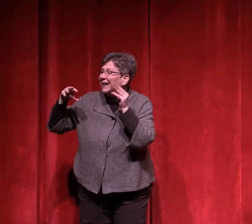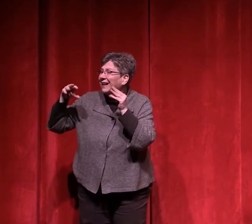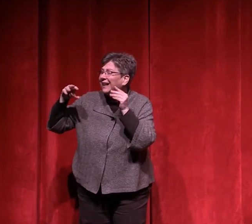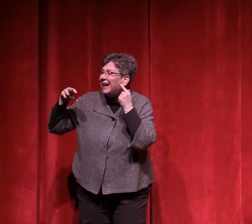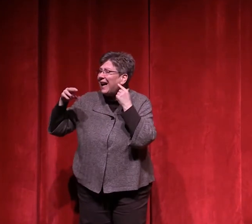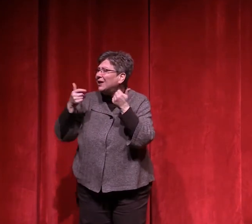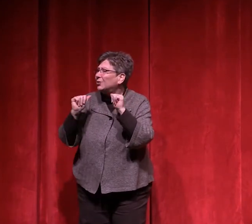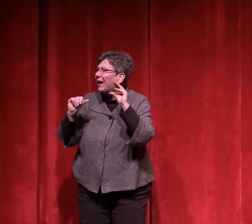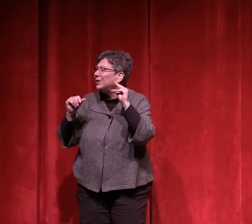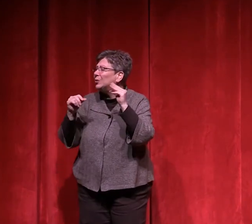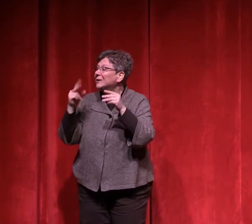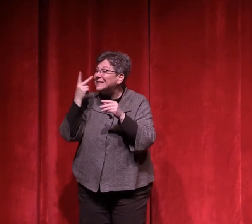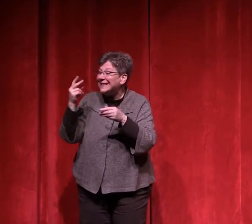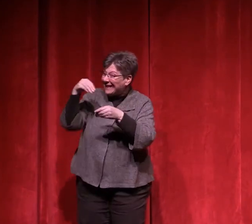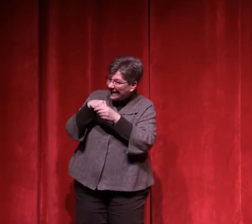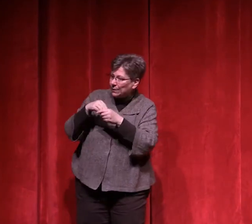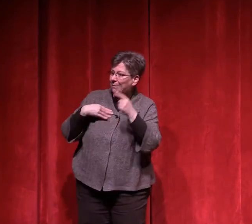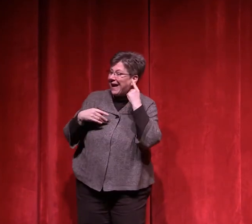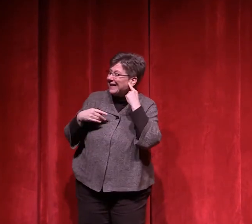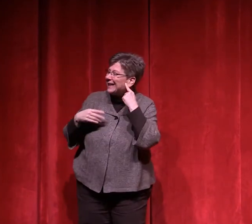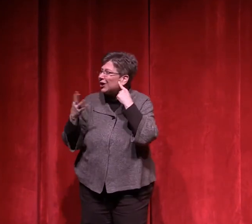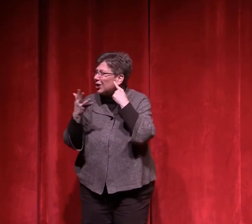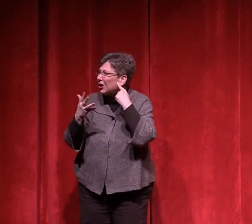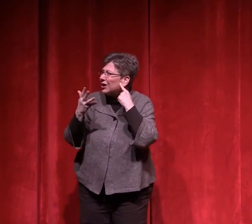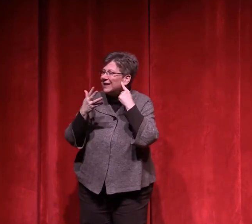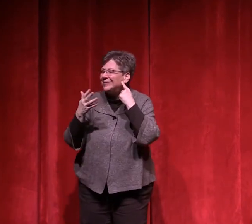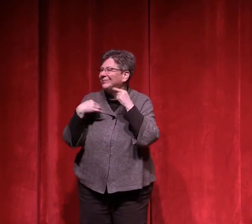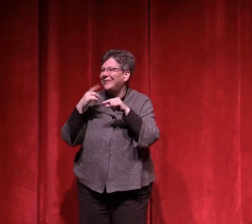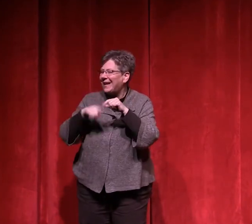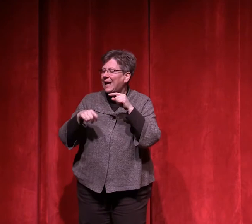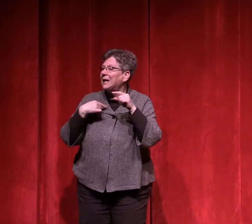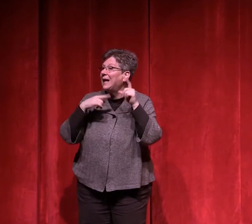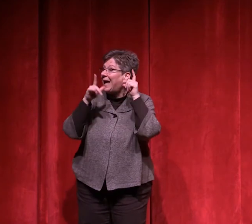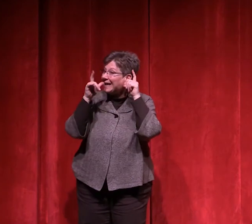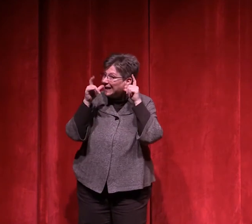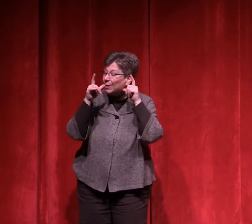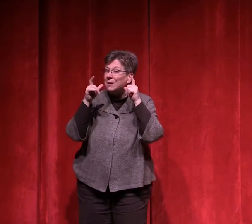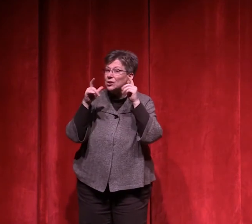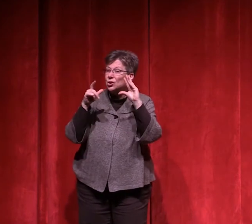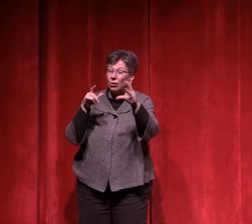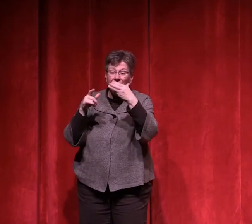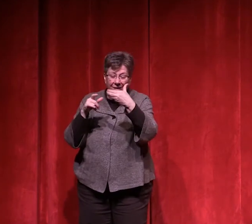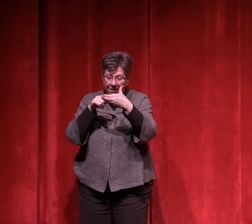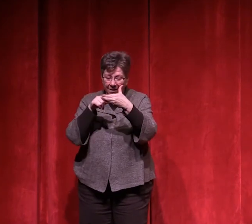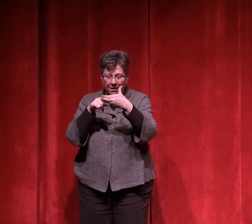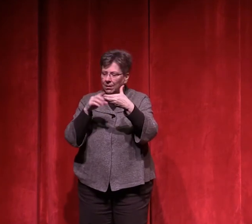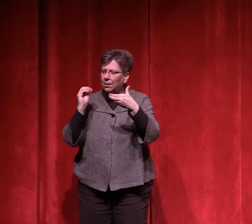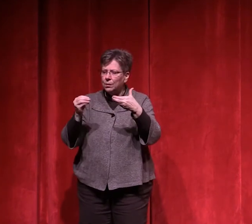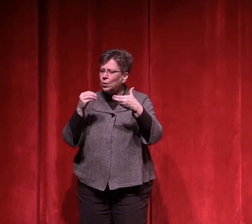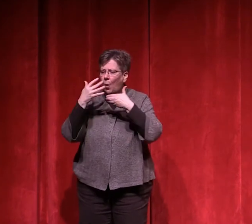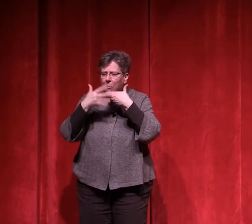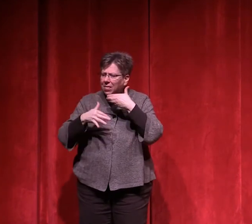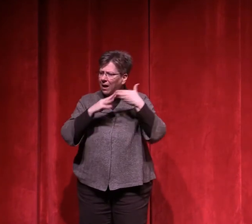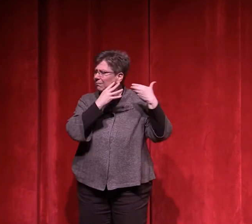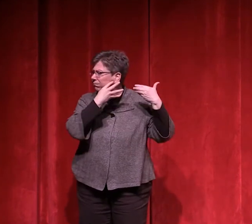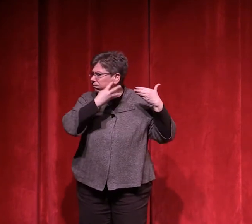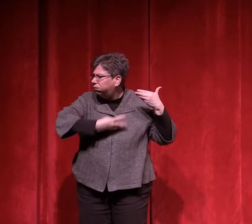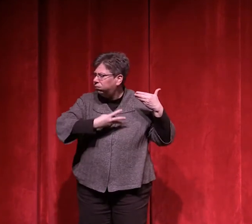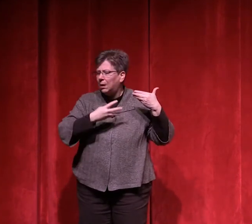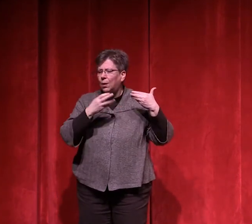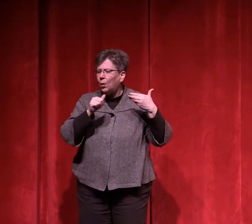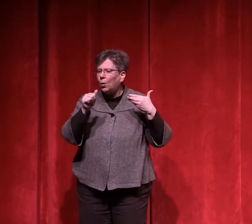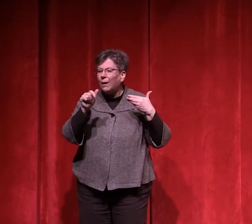freaking out. I'm really freaking out. And it's kind of starting to hurt. I take a picture. I expect to see blood or maybe like an